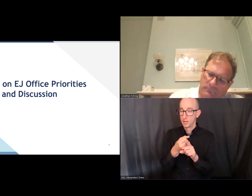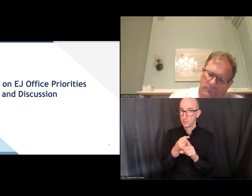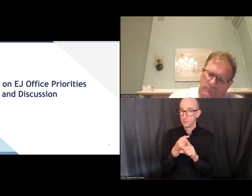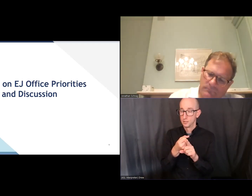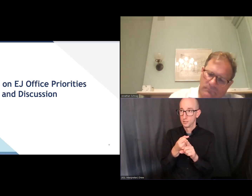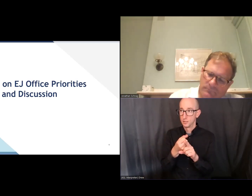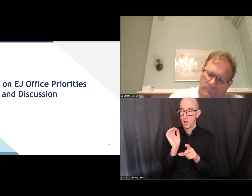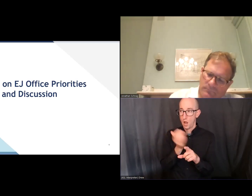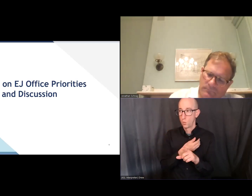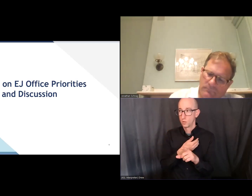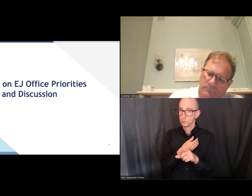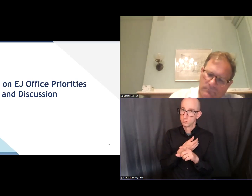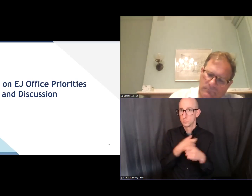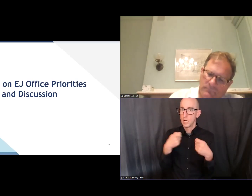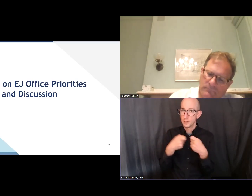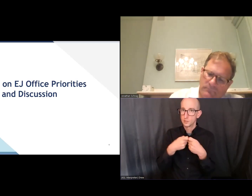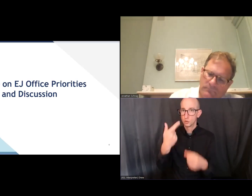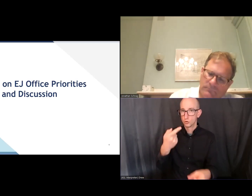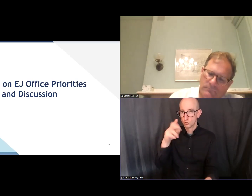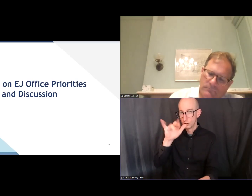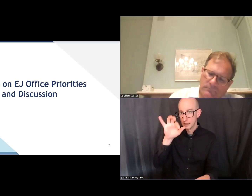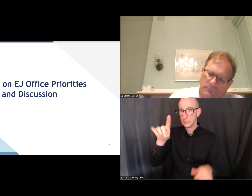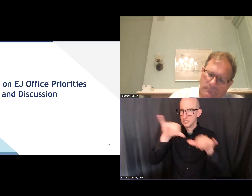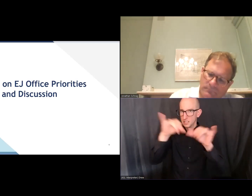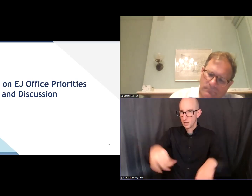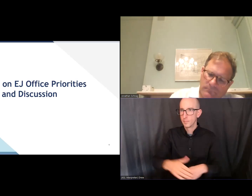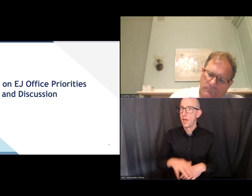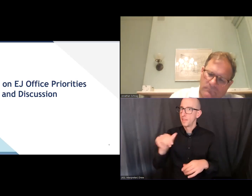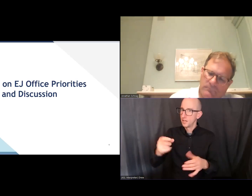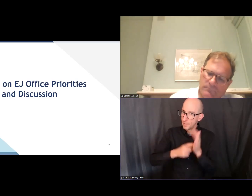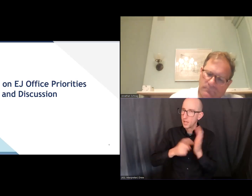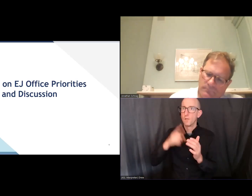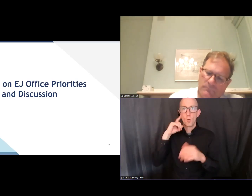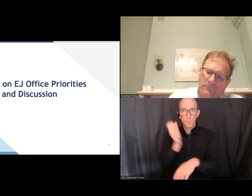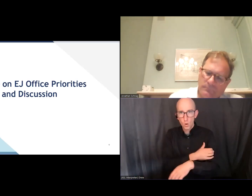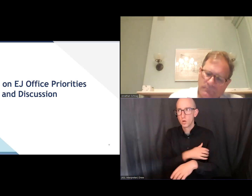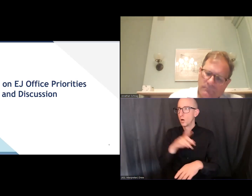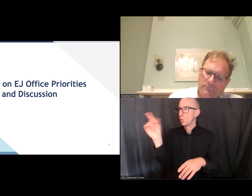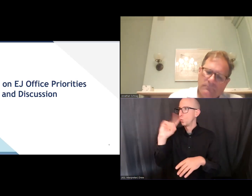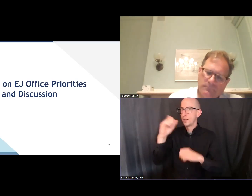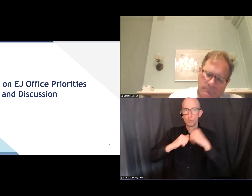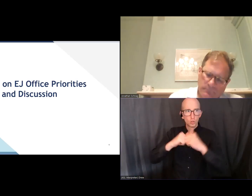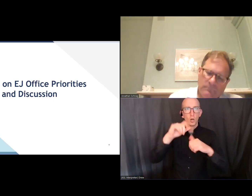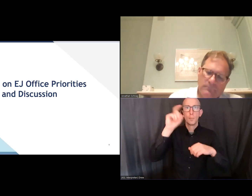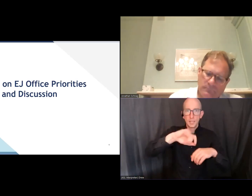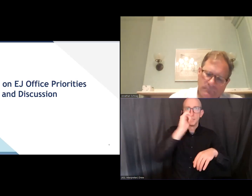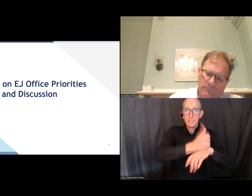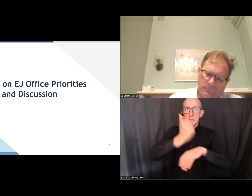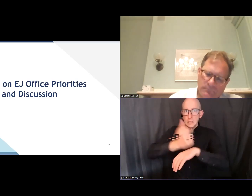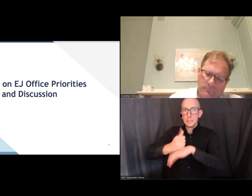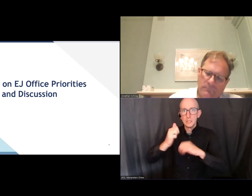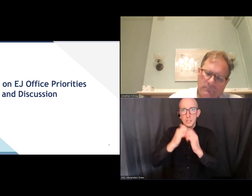our electric grid, the demand on the grid, and then where infrastructure has to be sited.